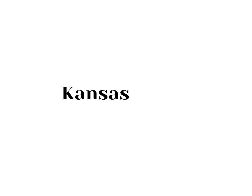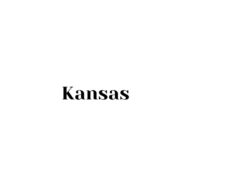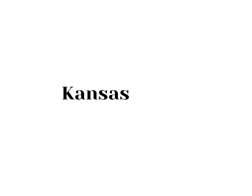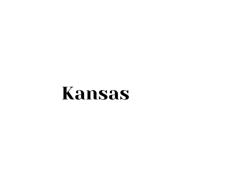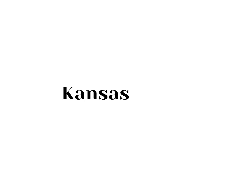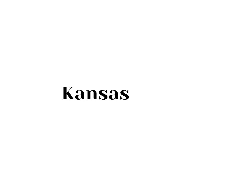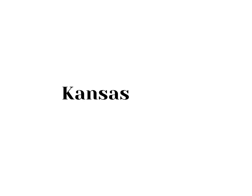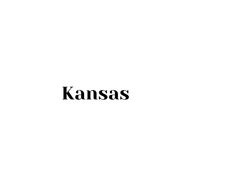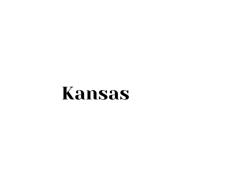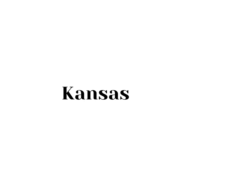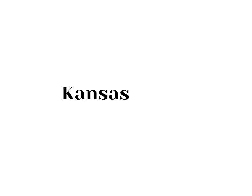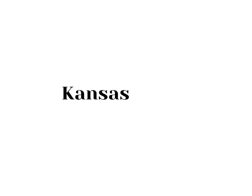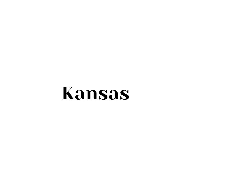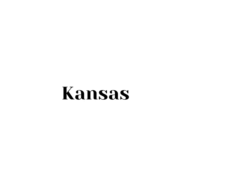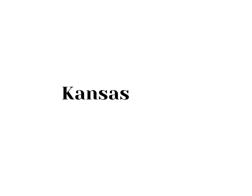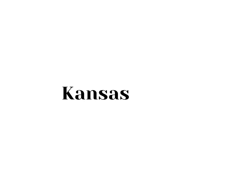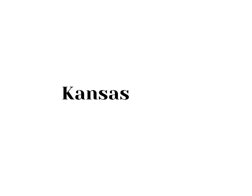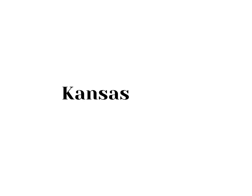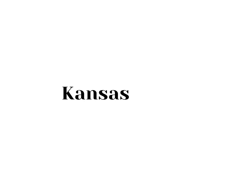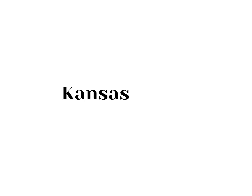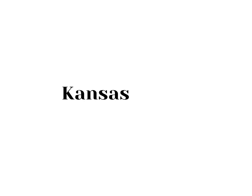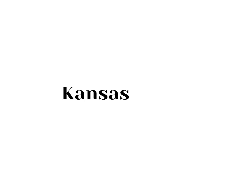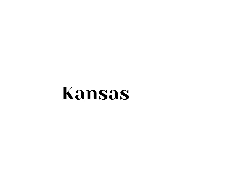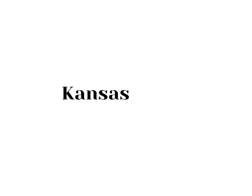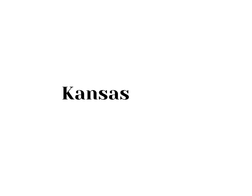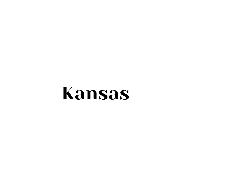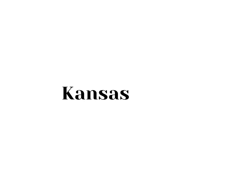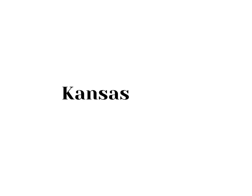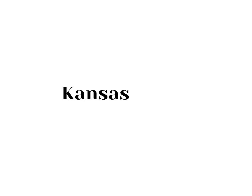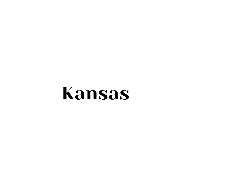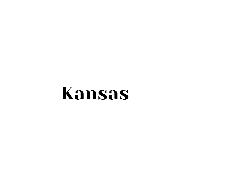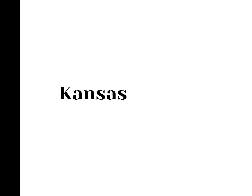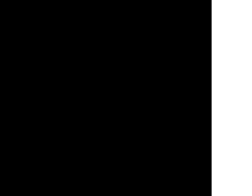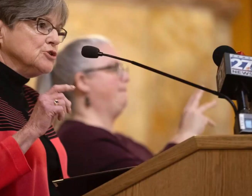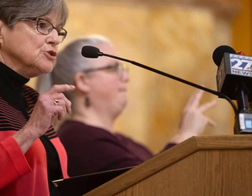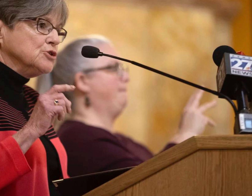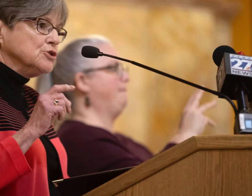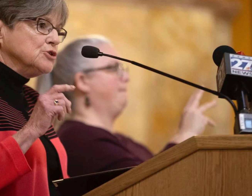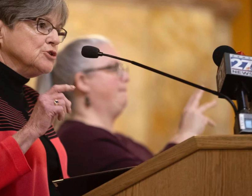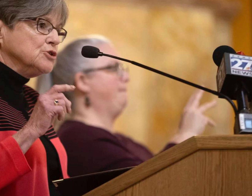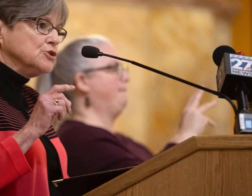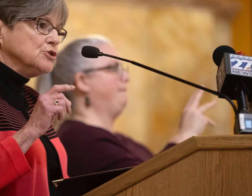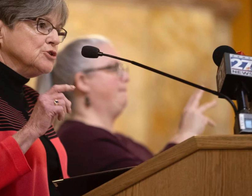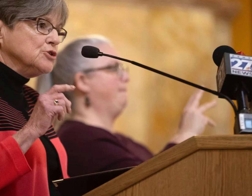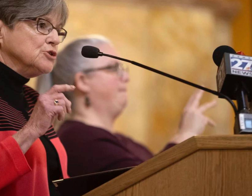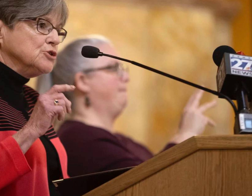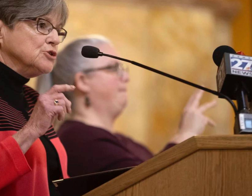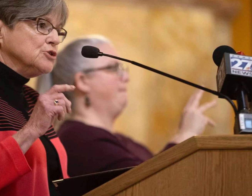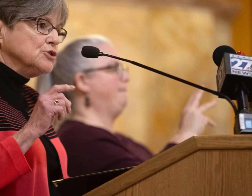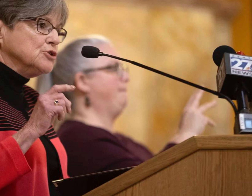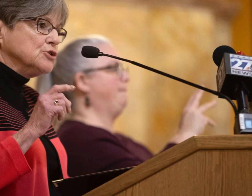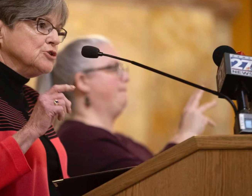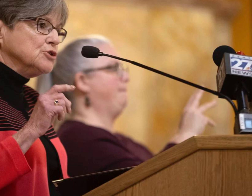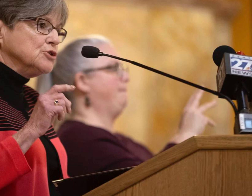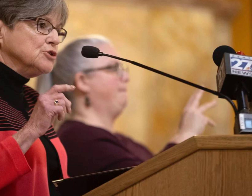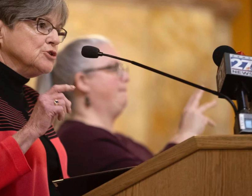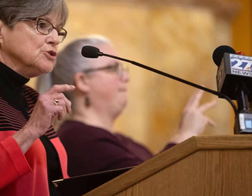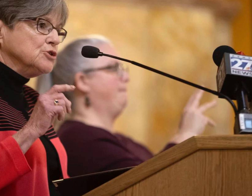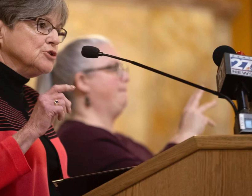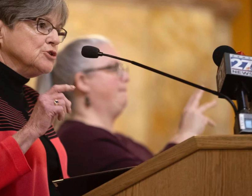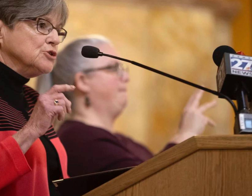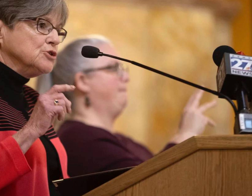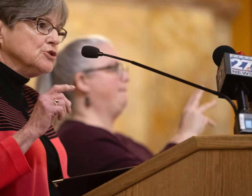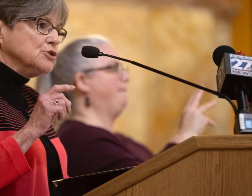Kansas Governor vetoes proposed ban on gender-affirming care for minors. Kansas governor on Friday vetoed a proposed ban